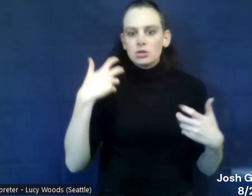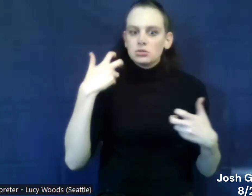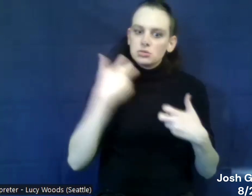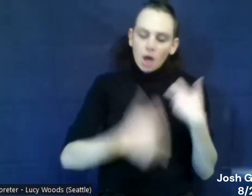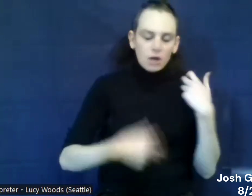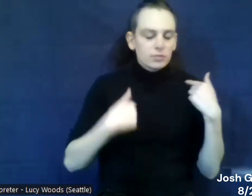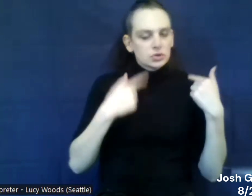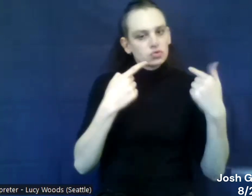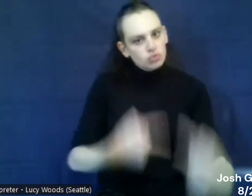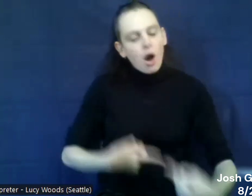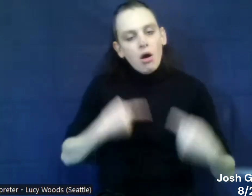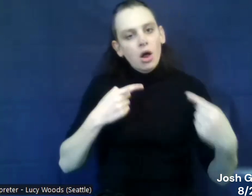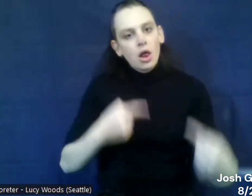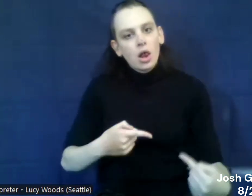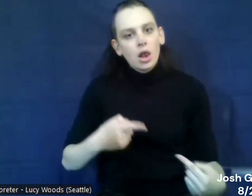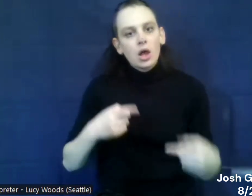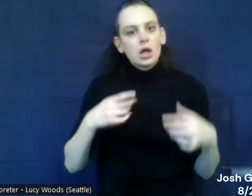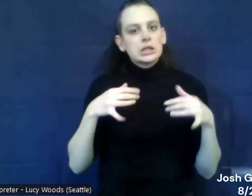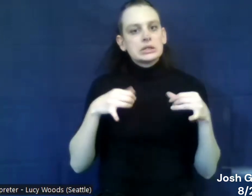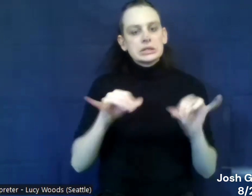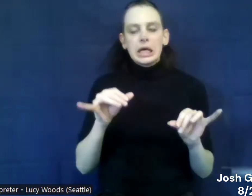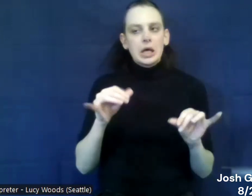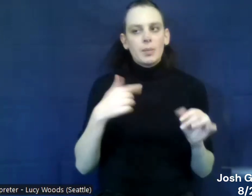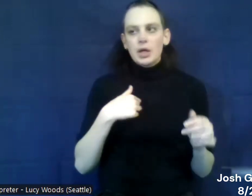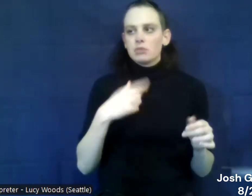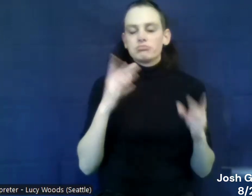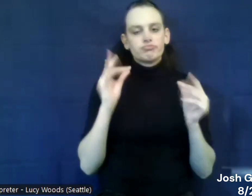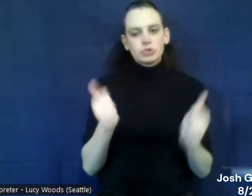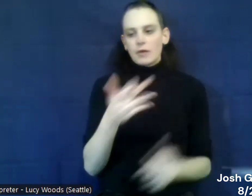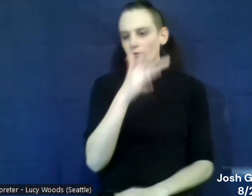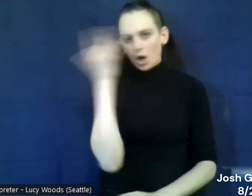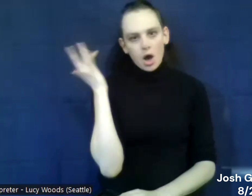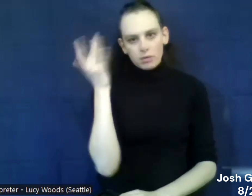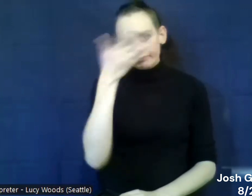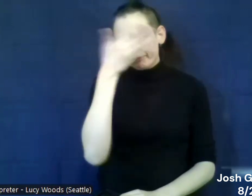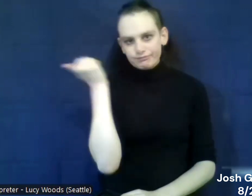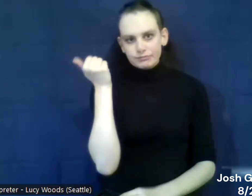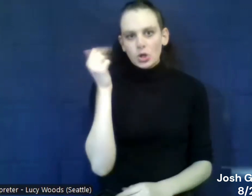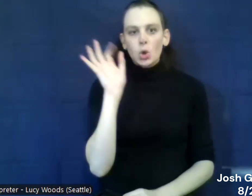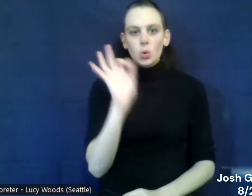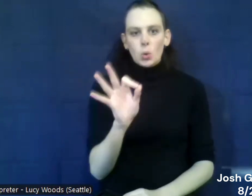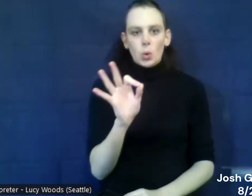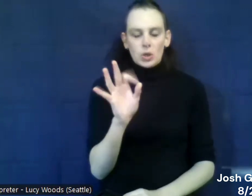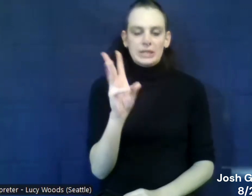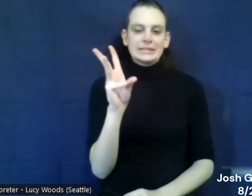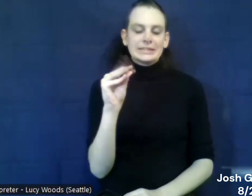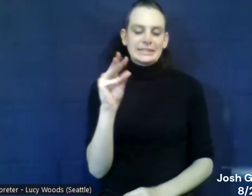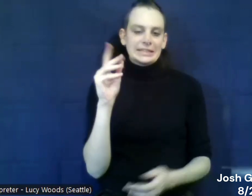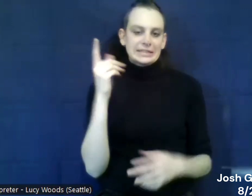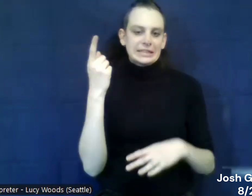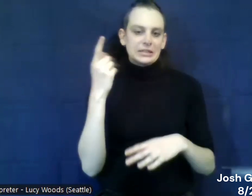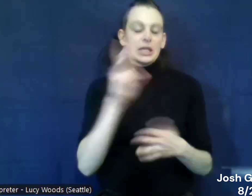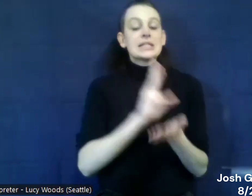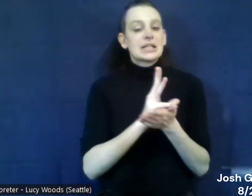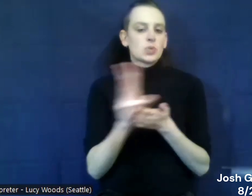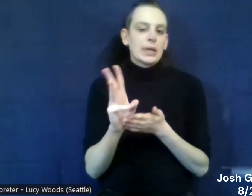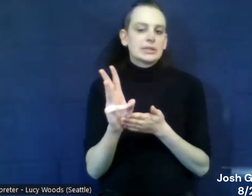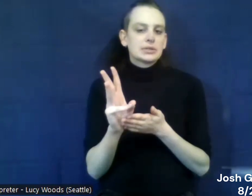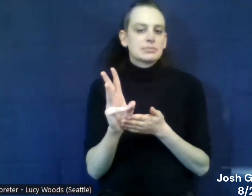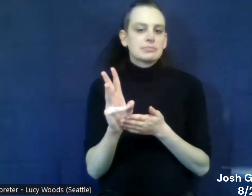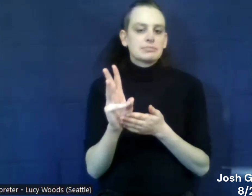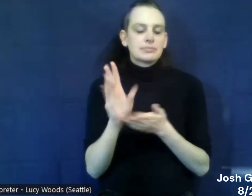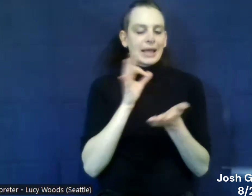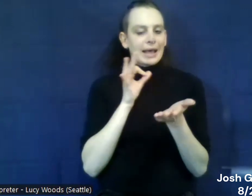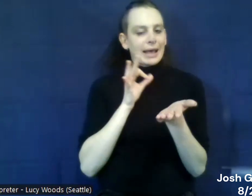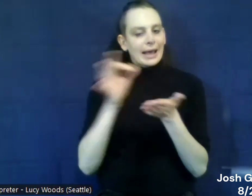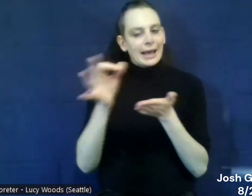was, it was almost immediately forgot. And my thought was, cool, so we're counting down the 6 weeks to start drinking again.